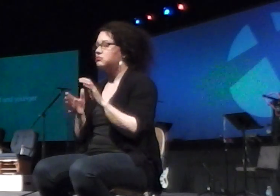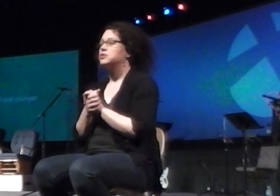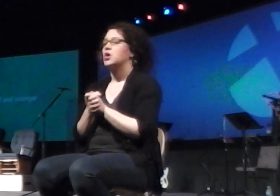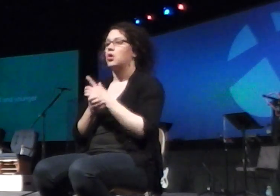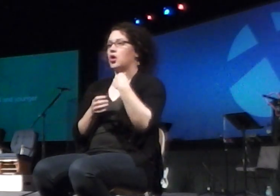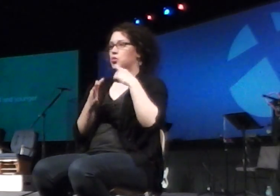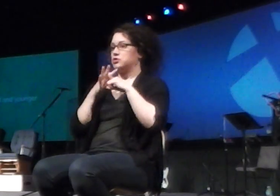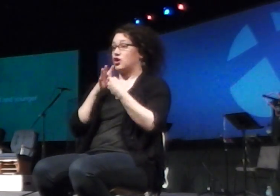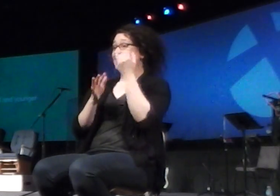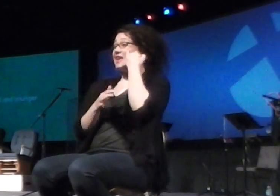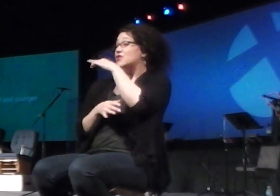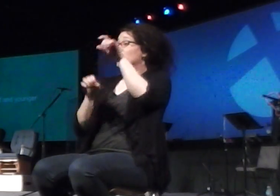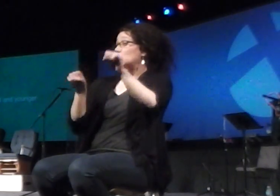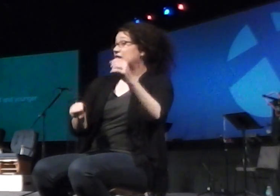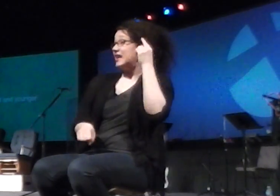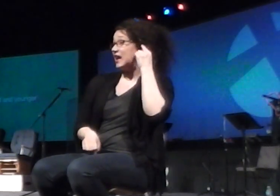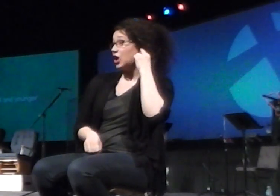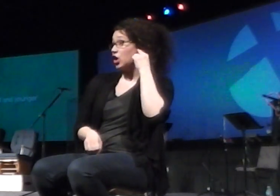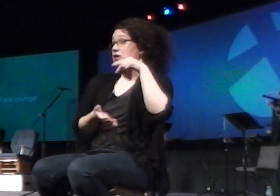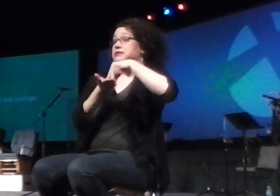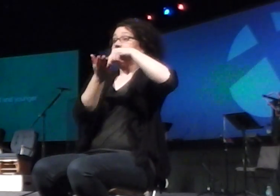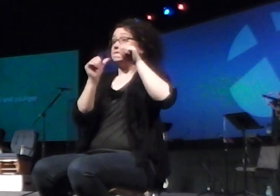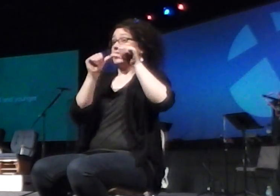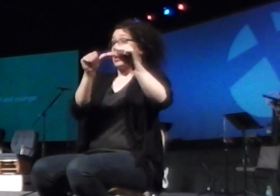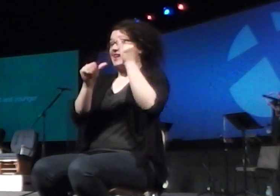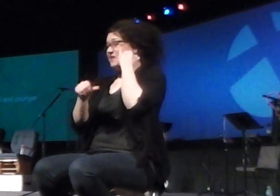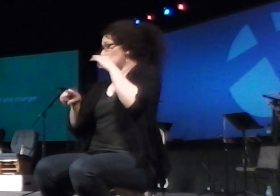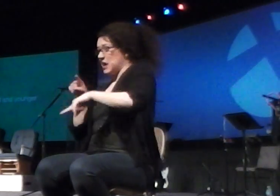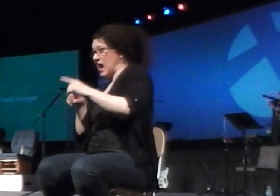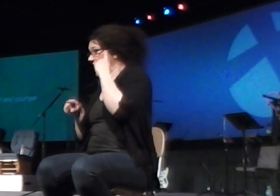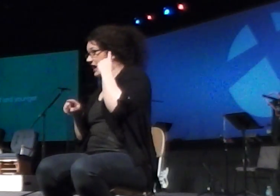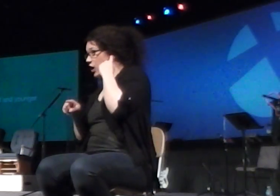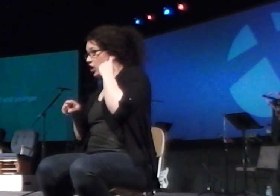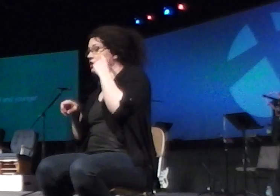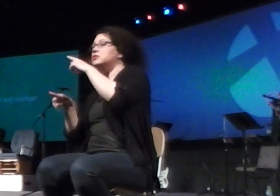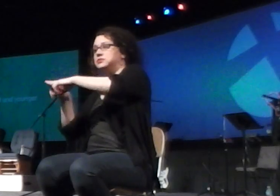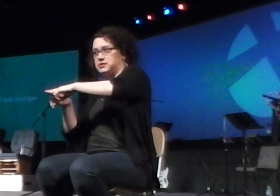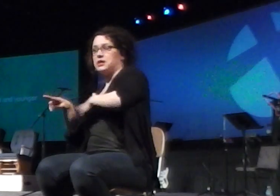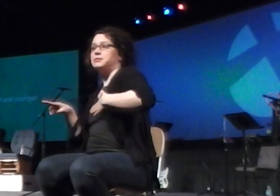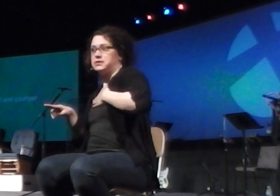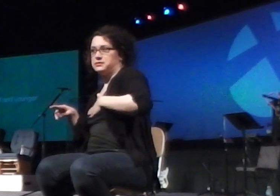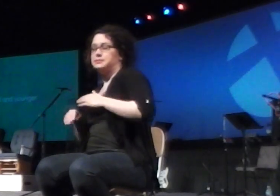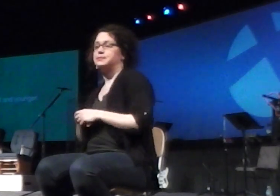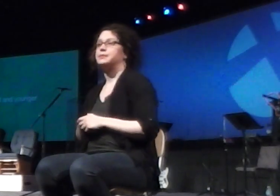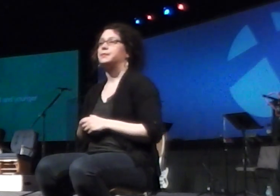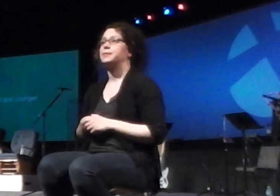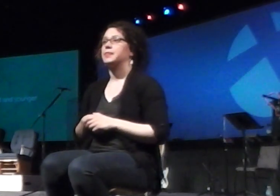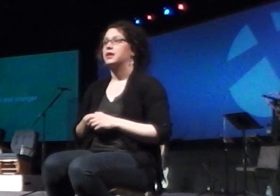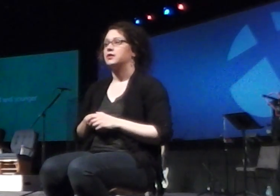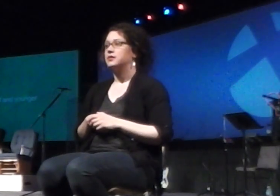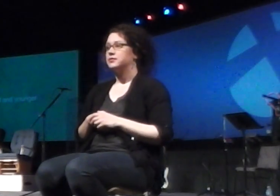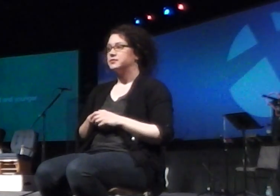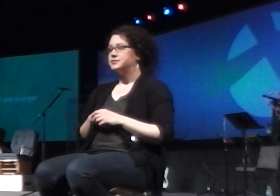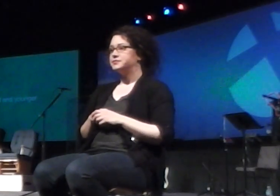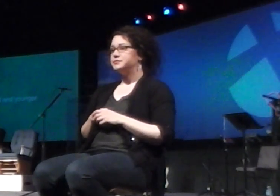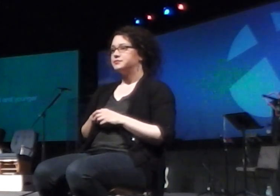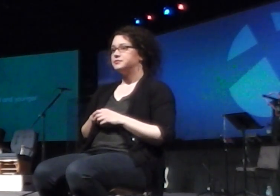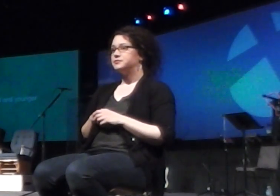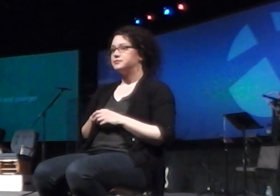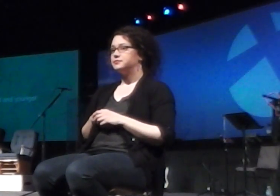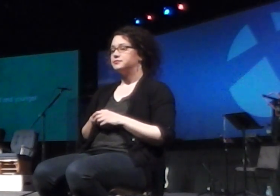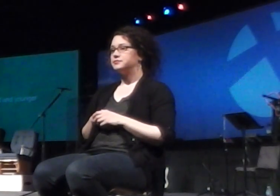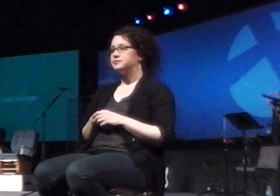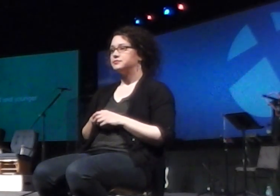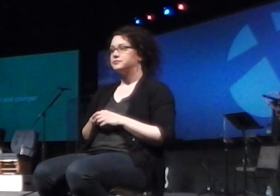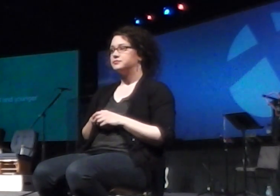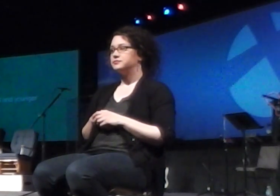going to play it. If you can hear this sound, stay standing. If you cannot hear this tone, I want you to sit down. Okay, so go ahead and play the tone.